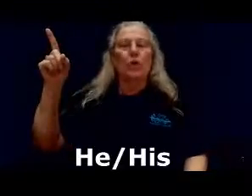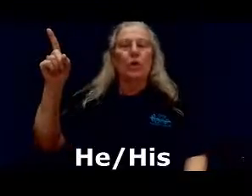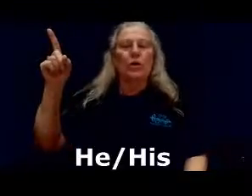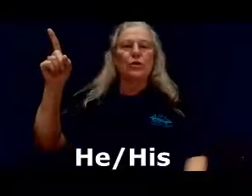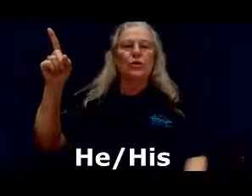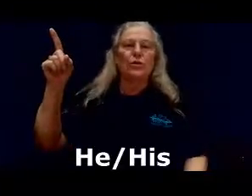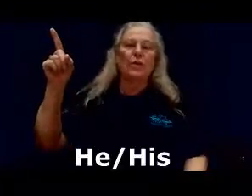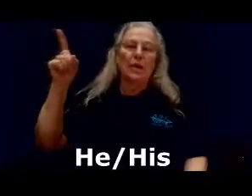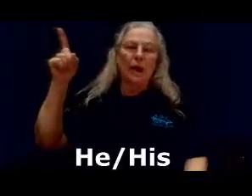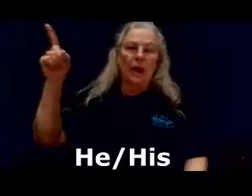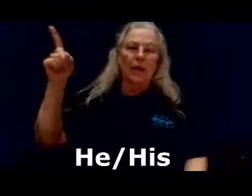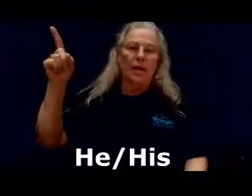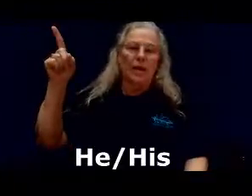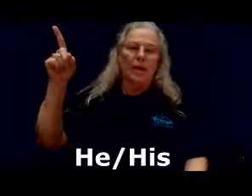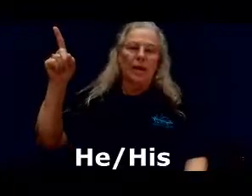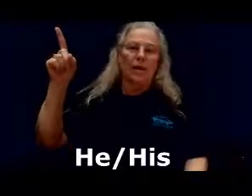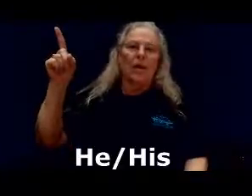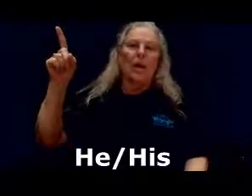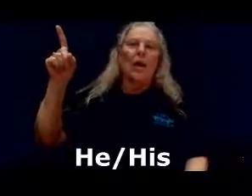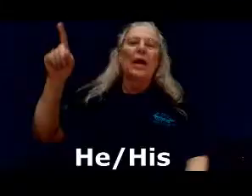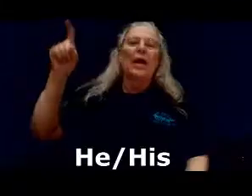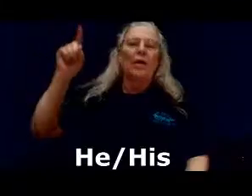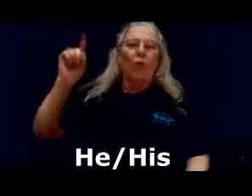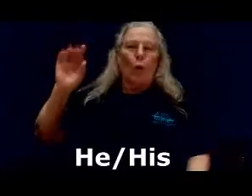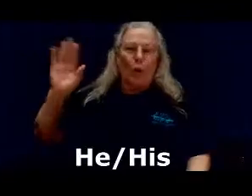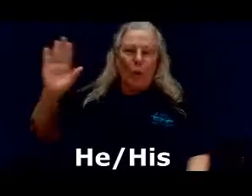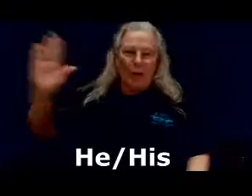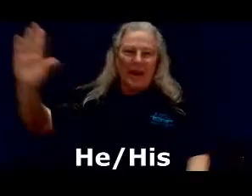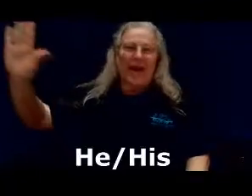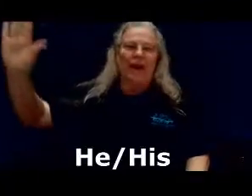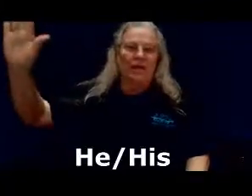point to God up there. Open hand for